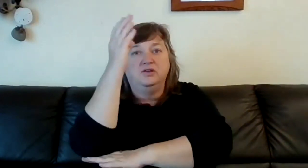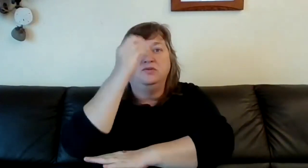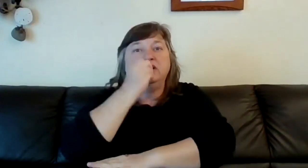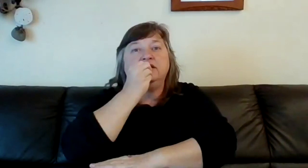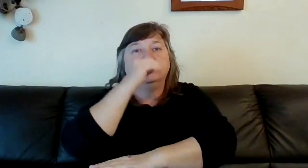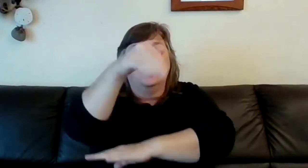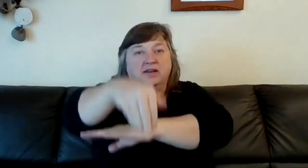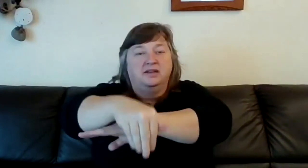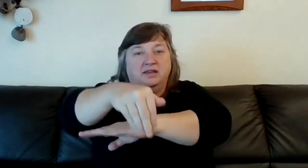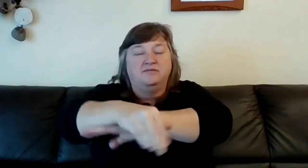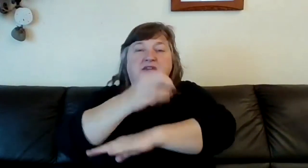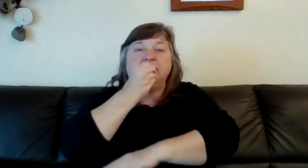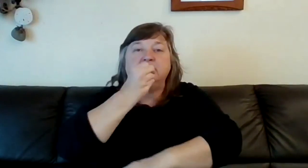noon eat, and evening eat.